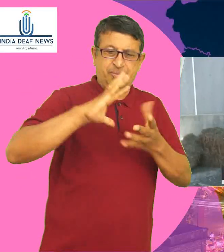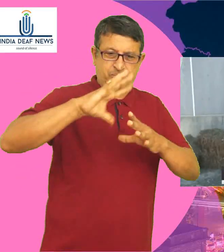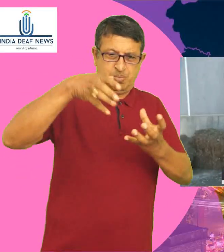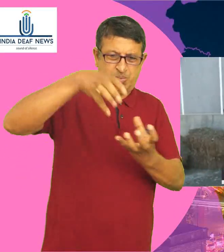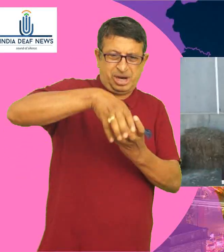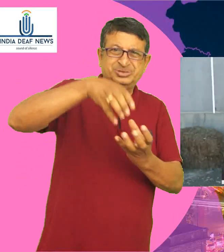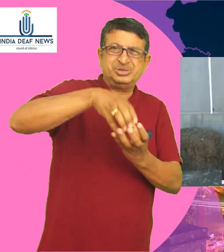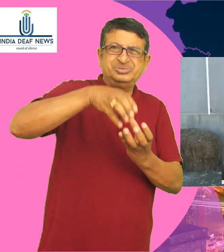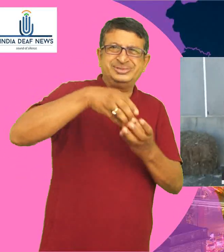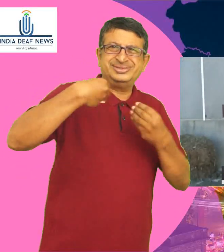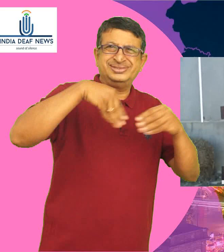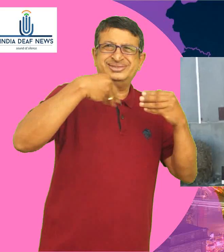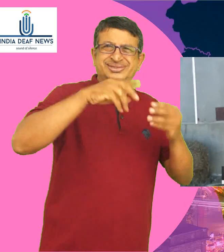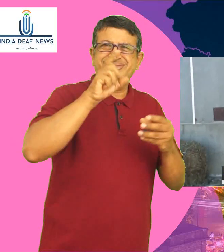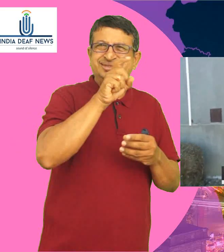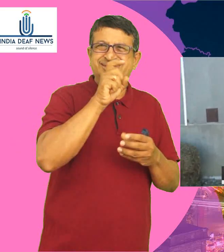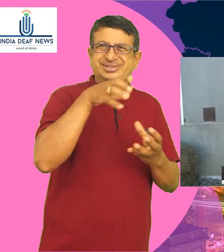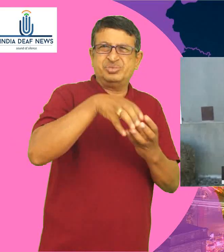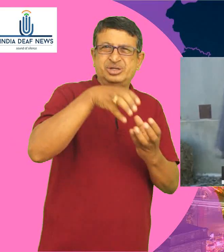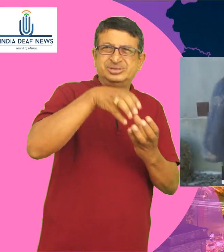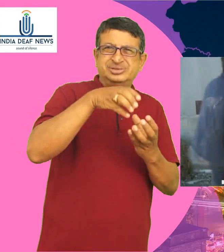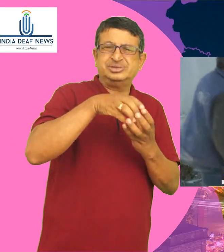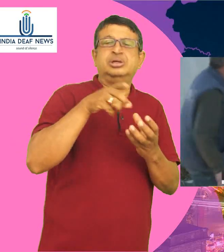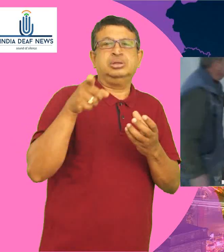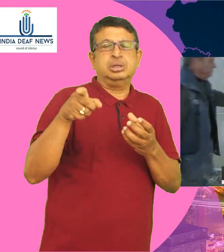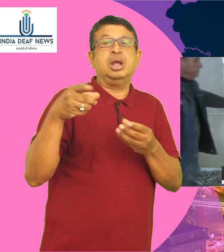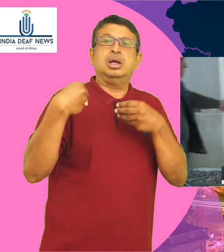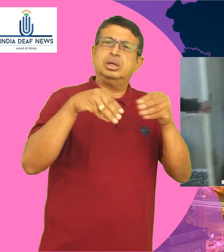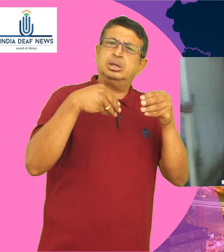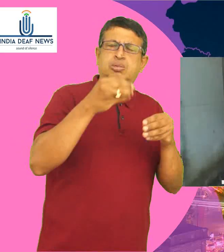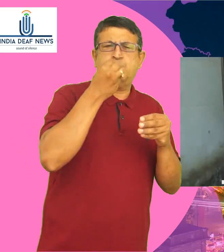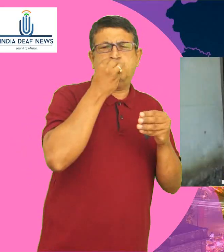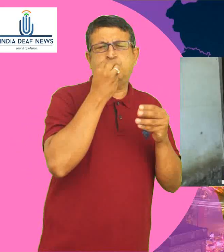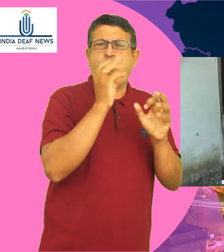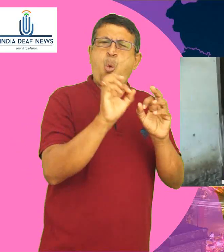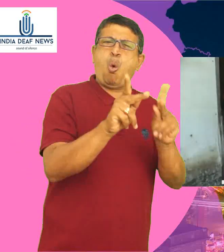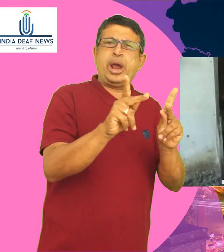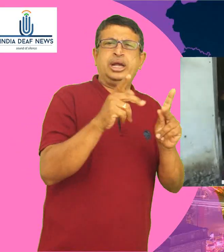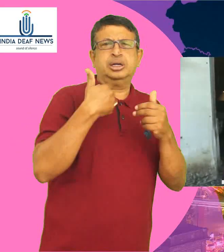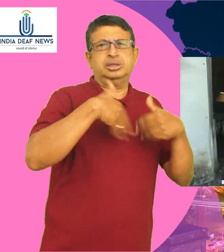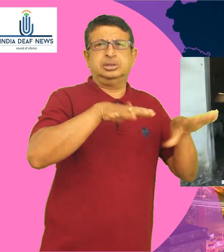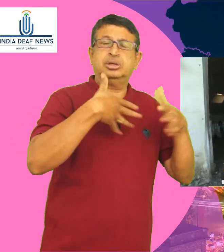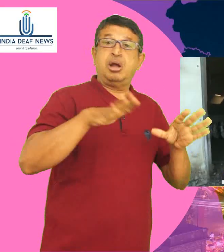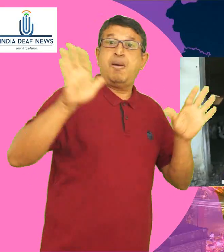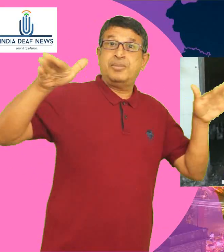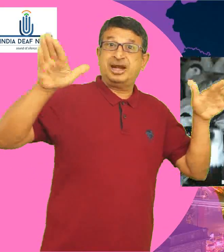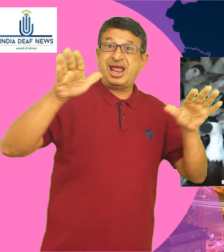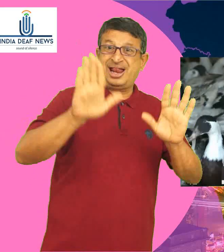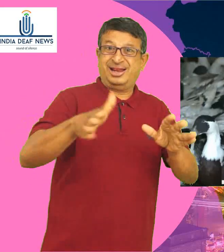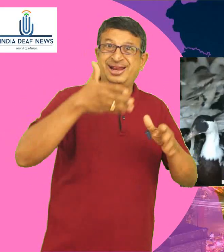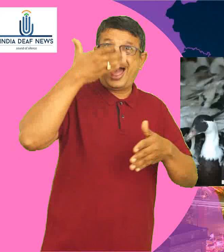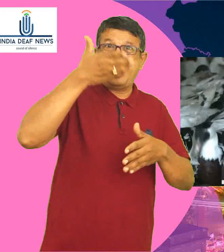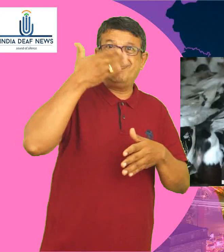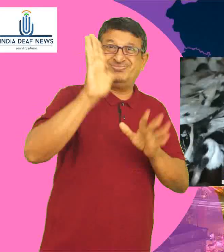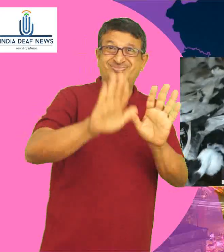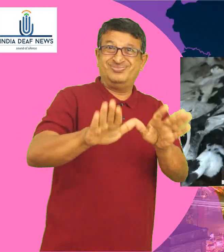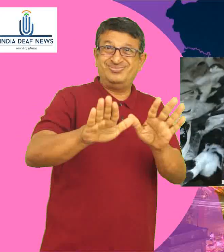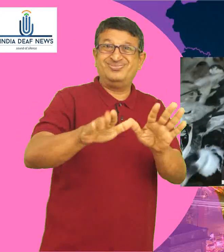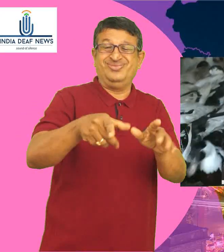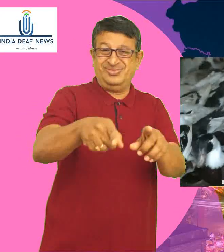say the situation is worrying. At least 200,000 ducks have been slaughtered. 400,000 more are in line. The